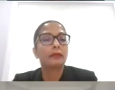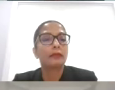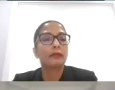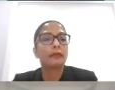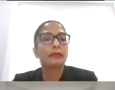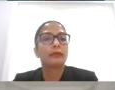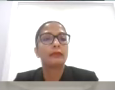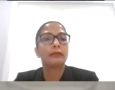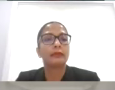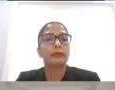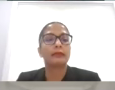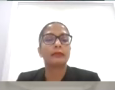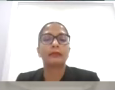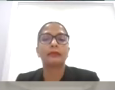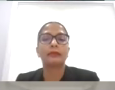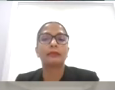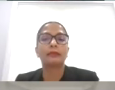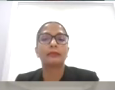copy.